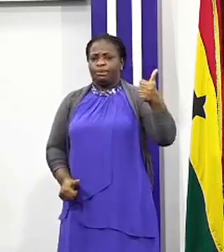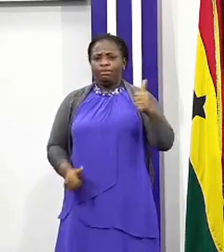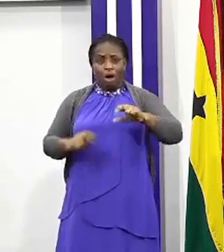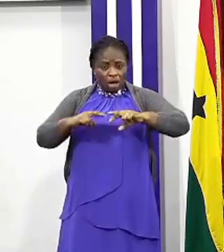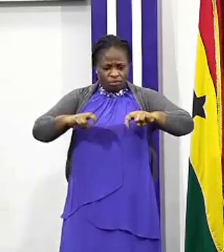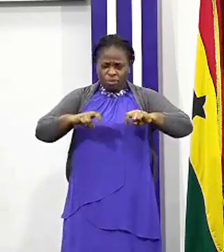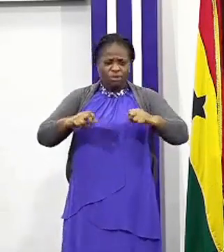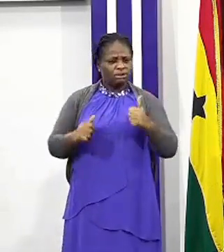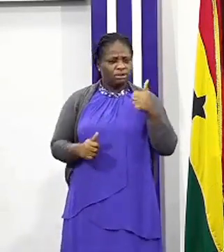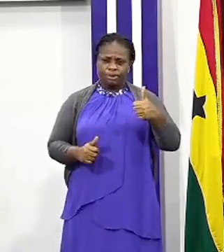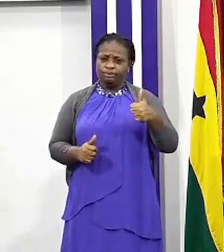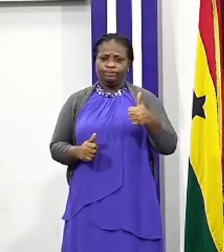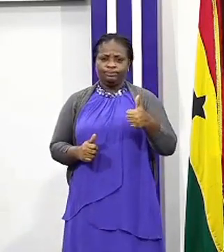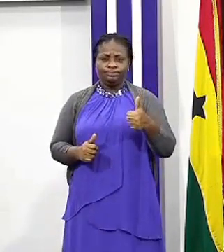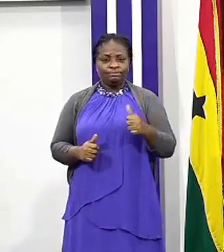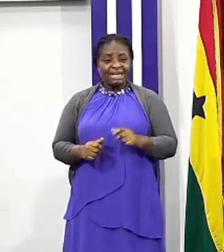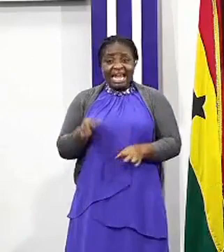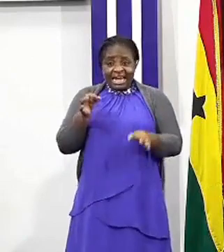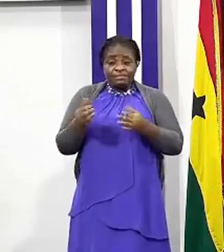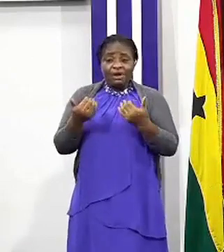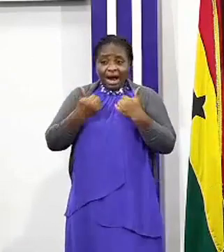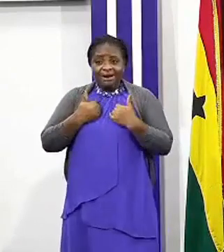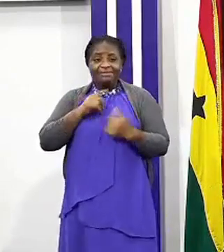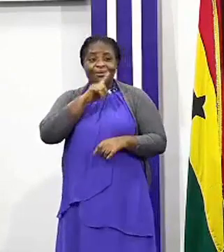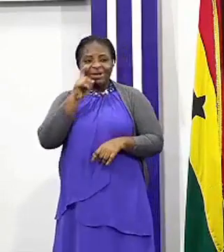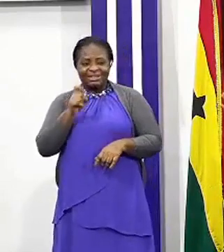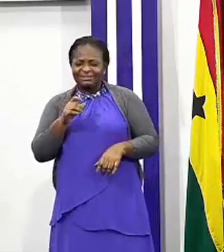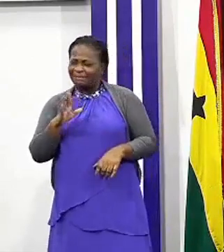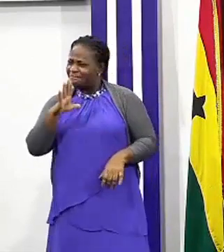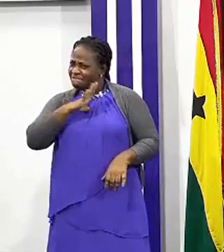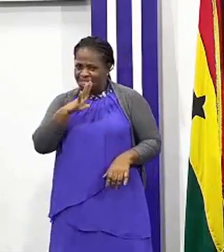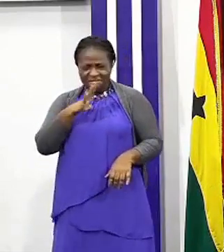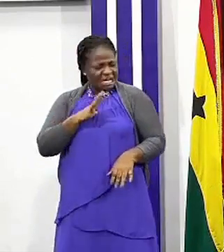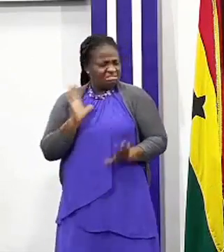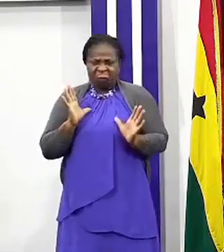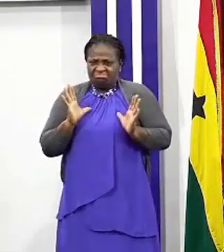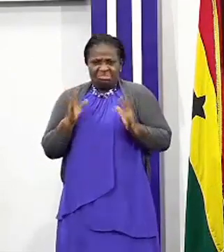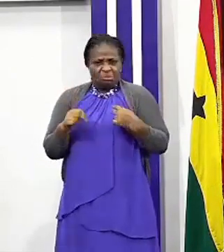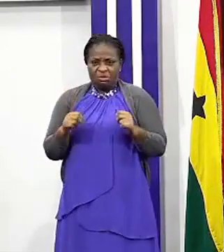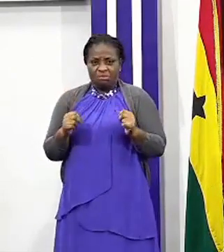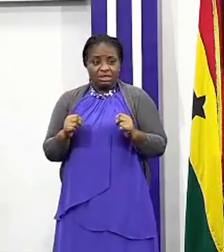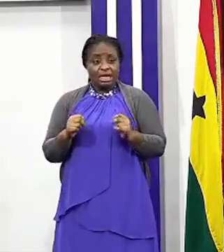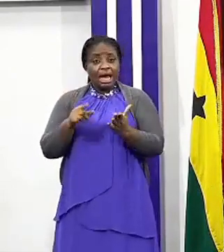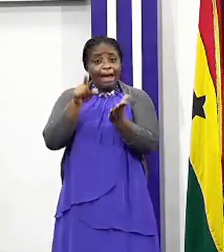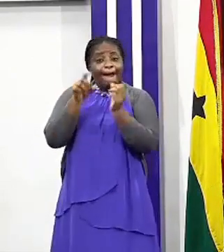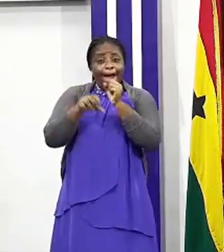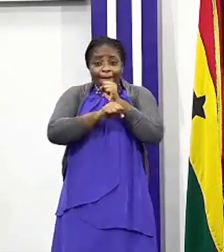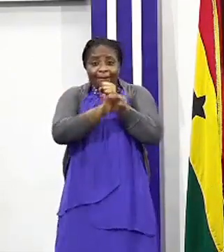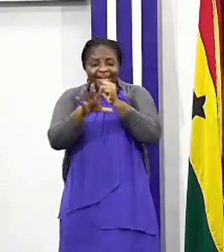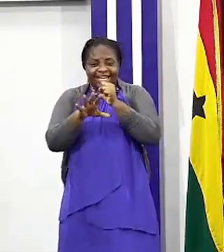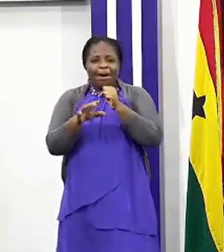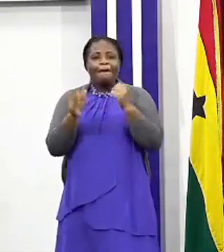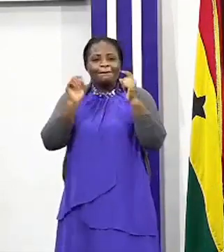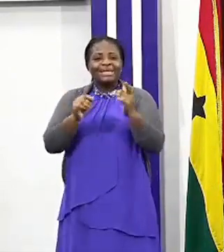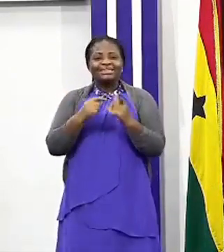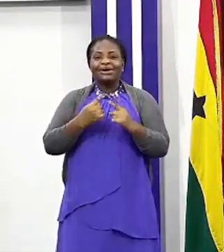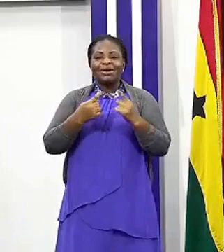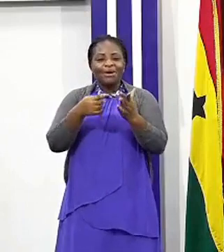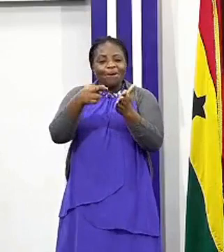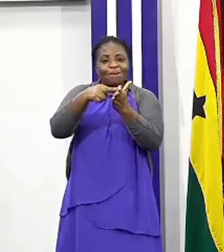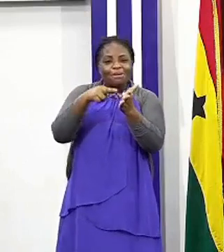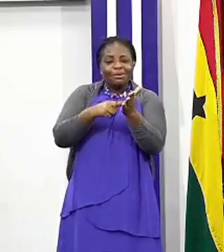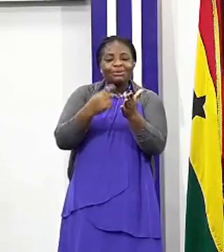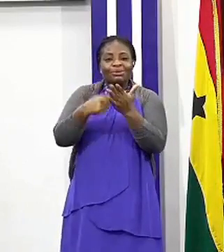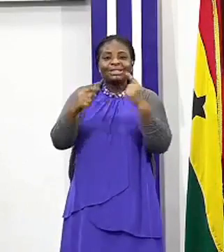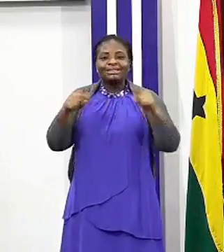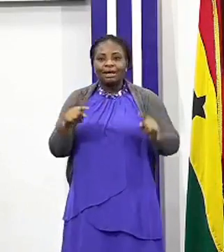mo. Ti, uwa question ya, eye legitimate, ubisa. Ye en central for ye jumani se, ye be reporti di esi. Ye se